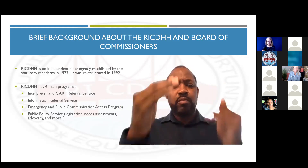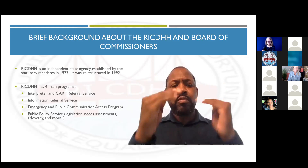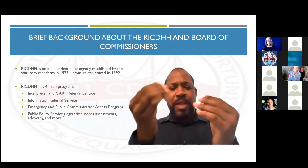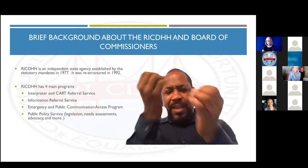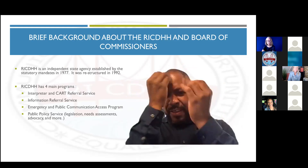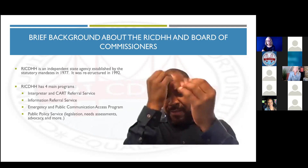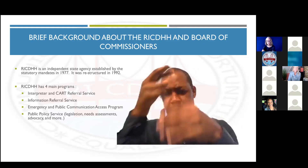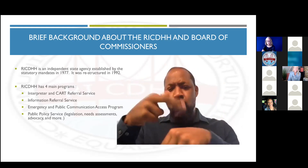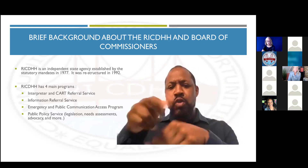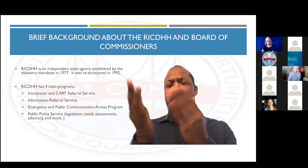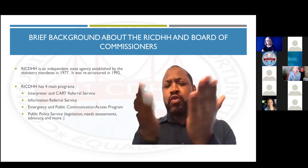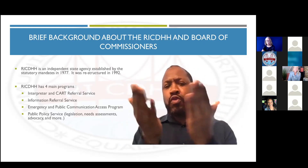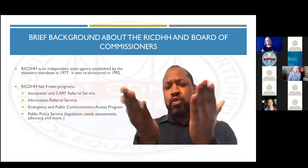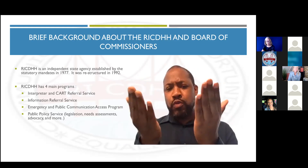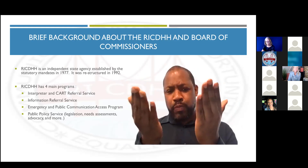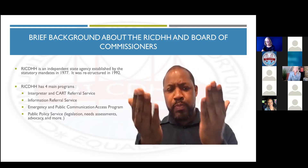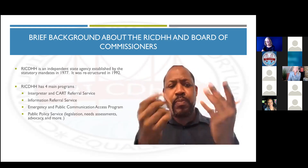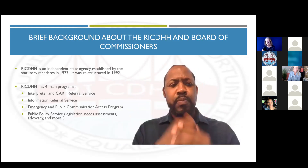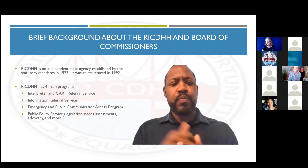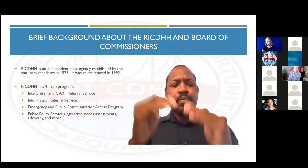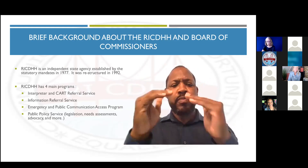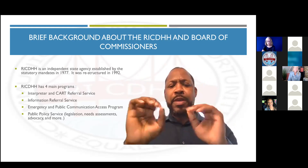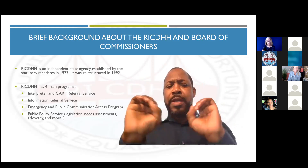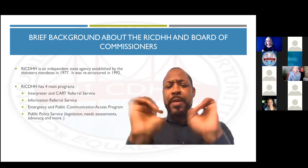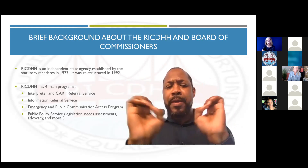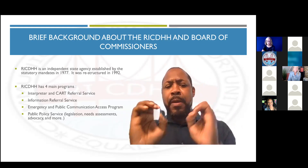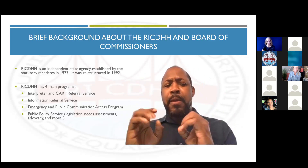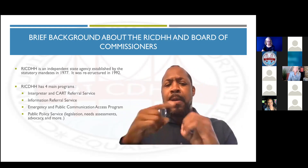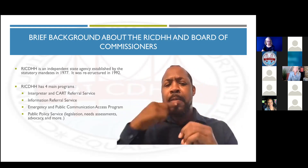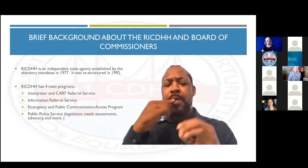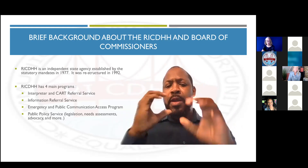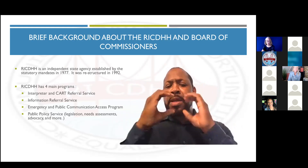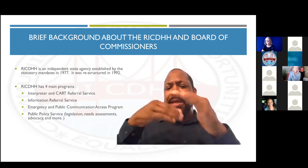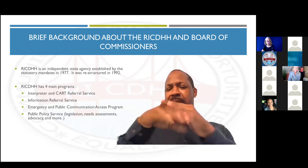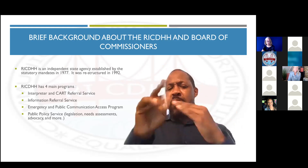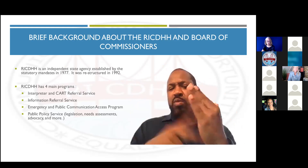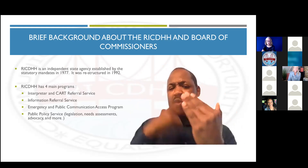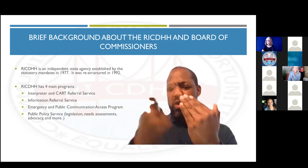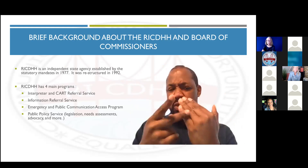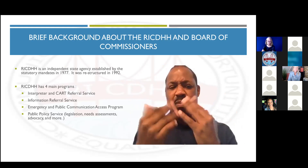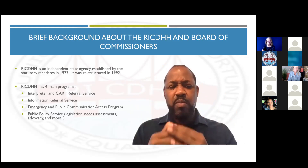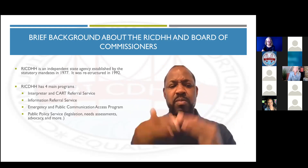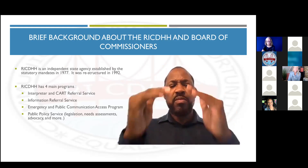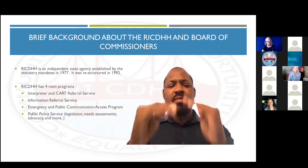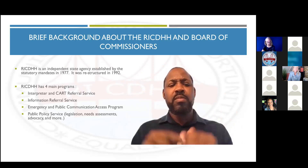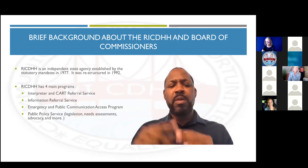area; information and referral services; emergency communication